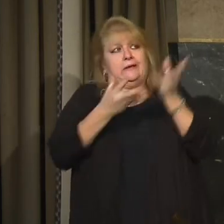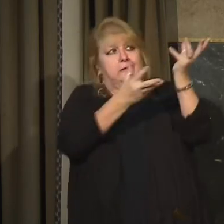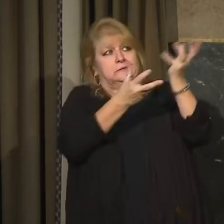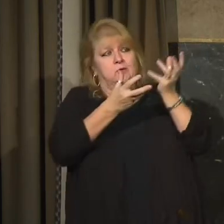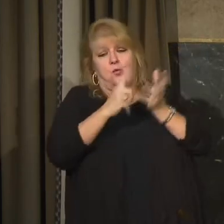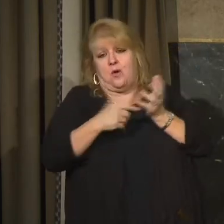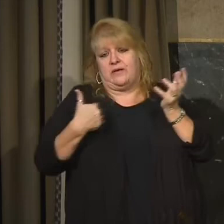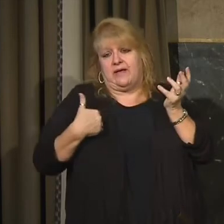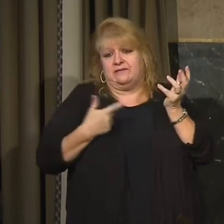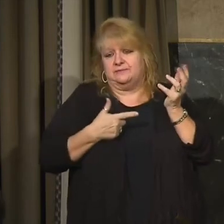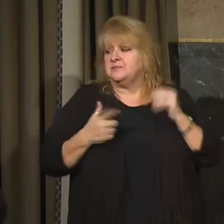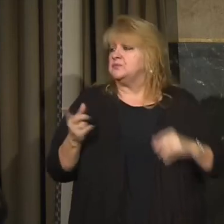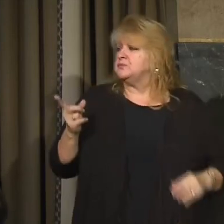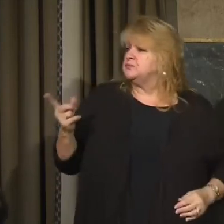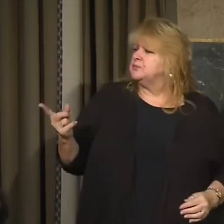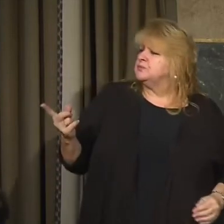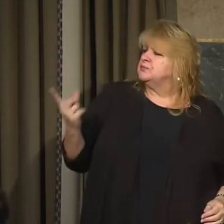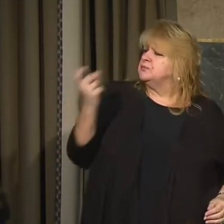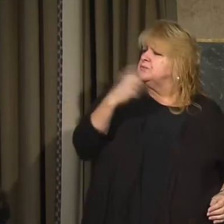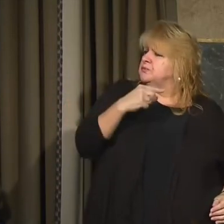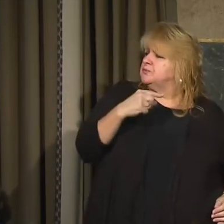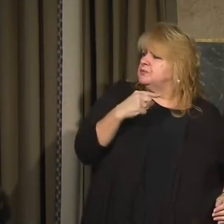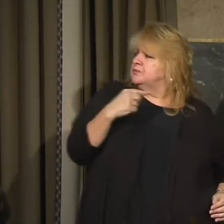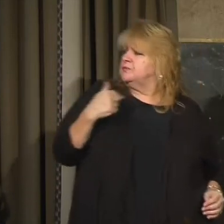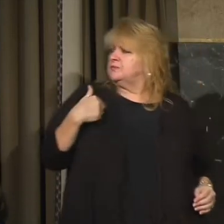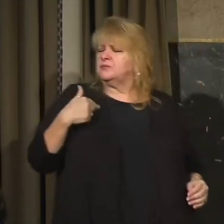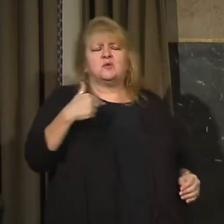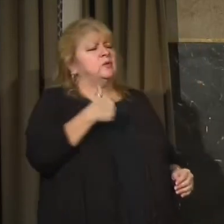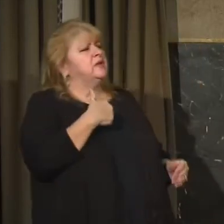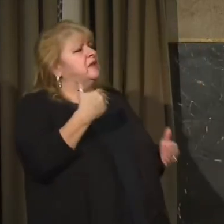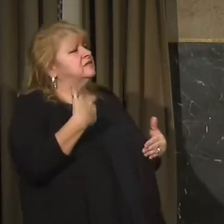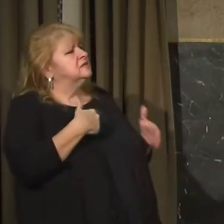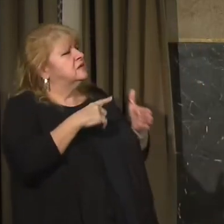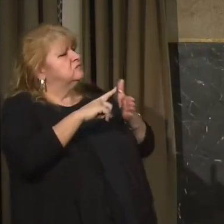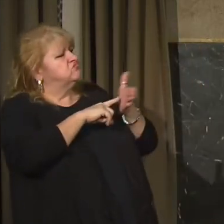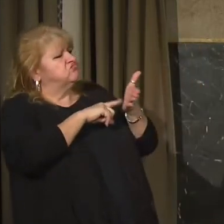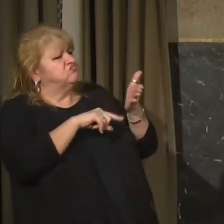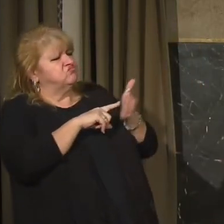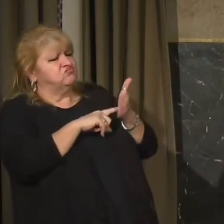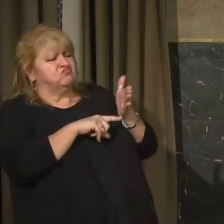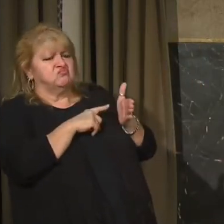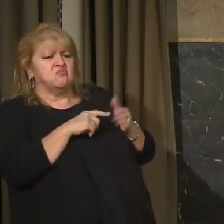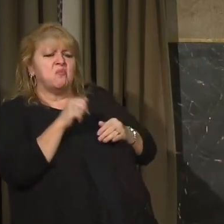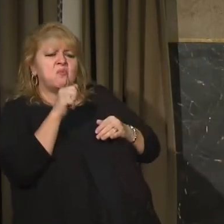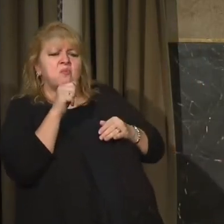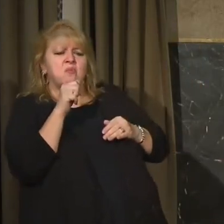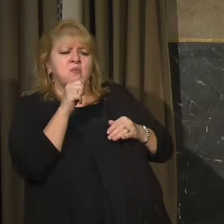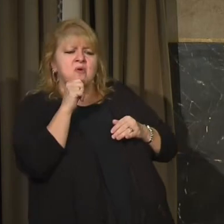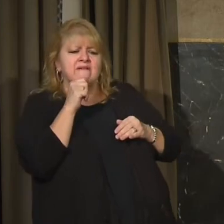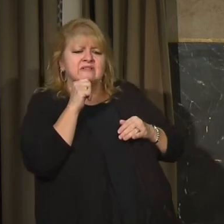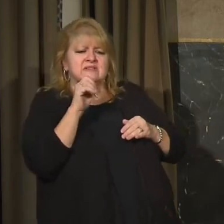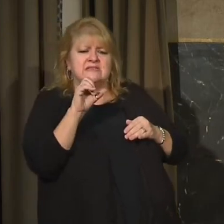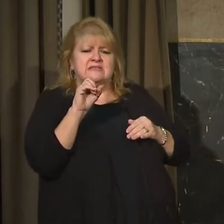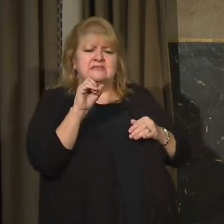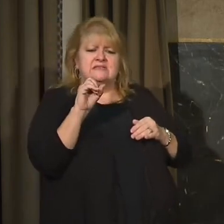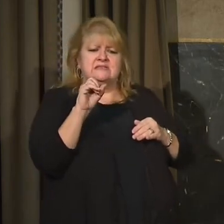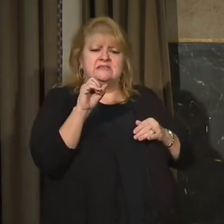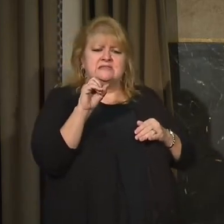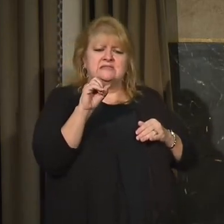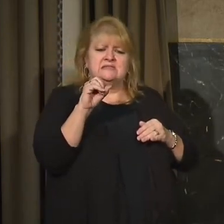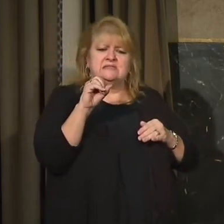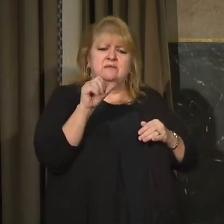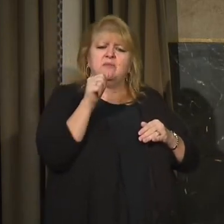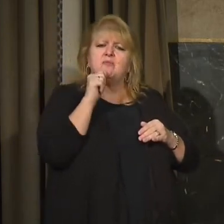there's been some criticism that the federal scheme for prioritization is too convoluted and too complex, that it's